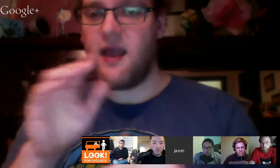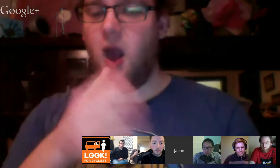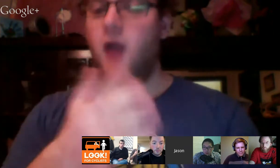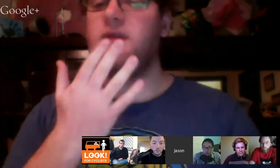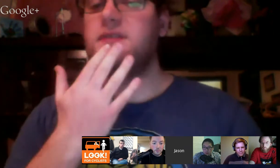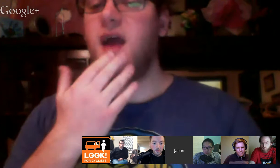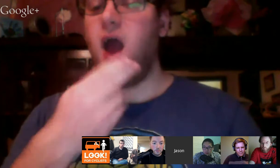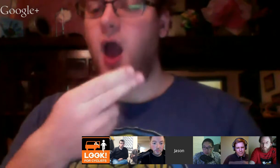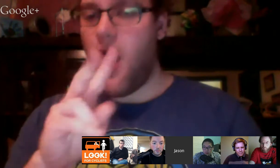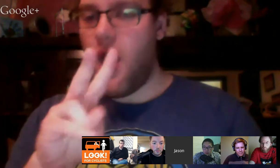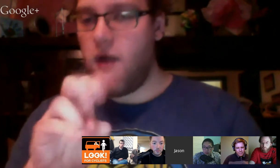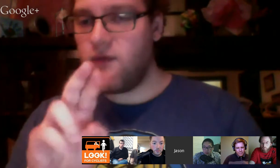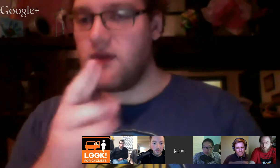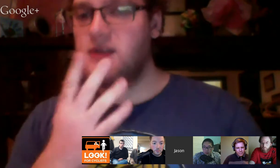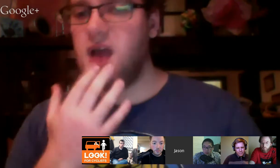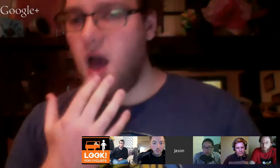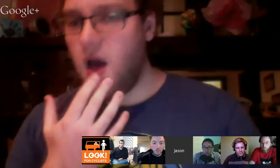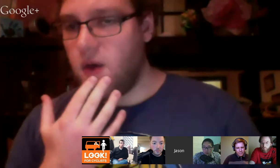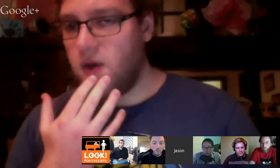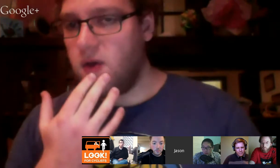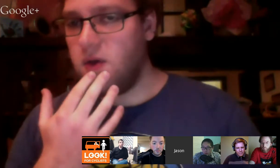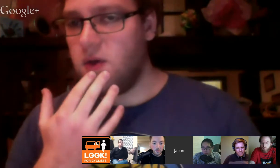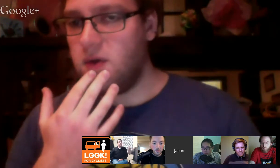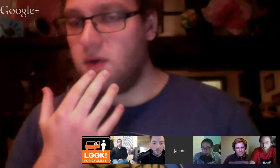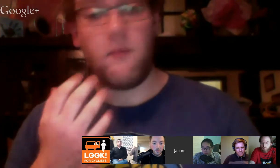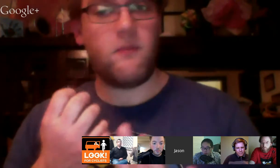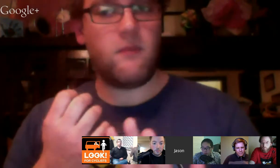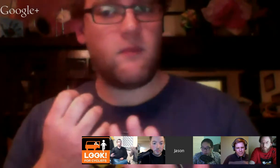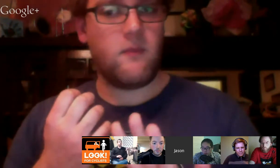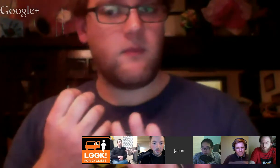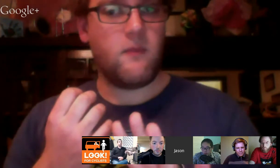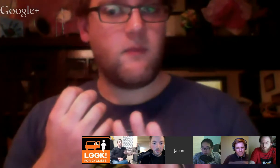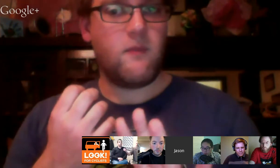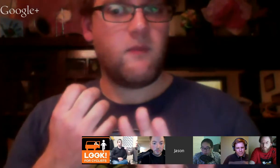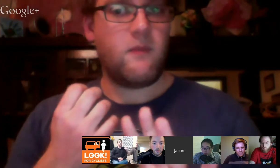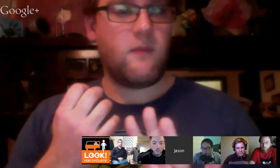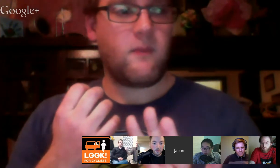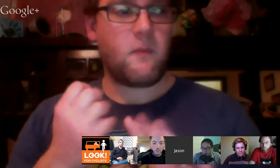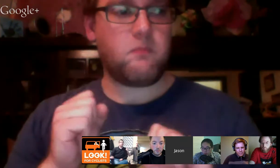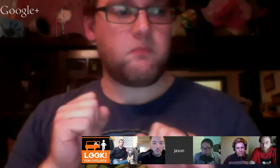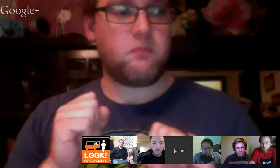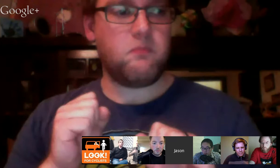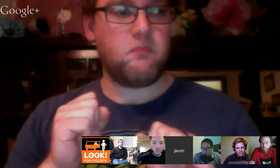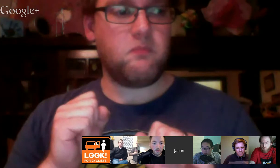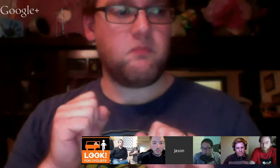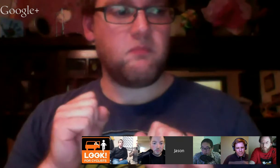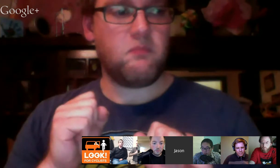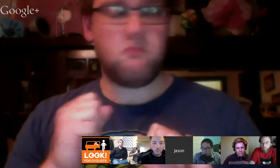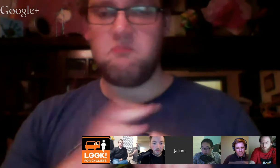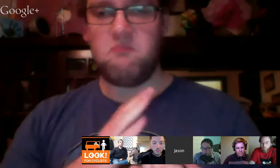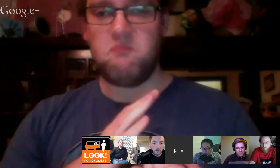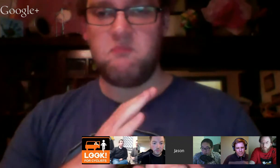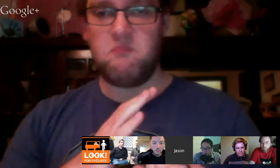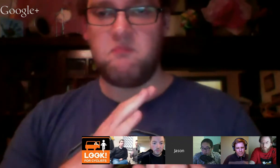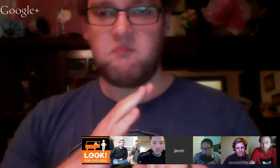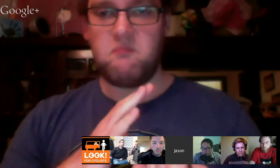It's really easy to use. I'm sorry. Video skipping a little bit. Again, please. Sorry.